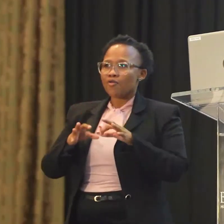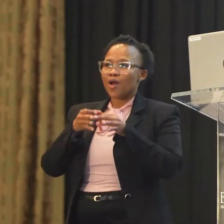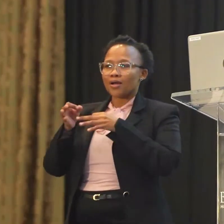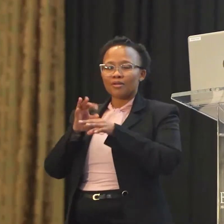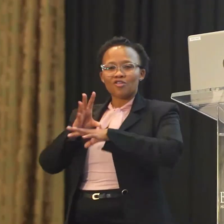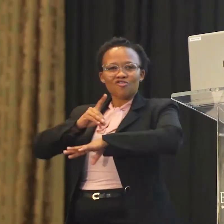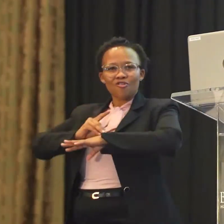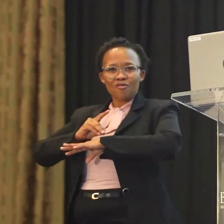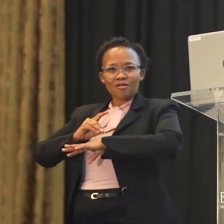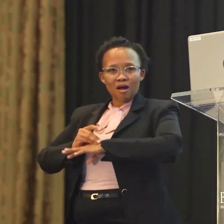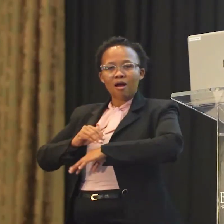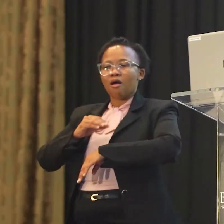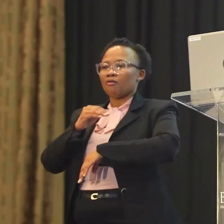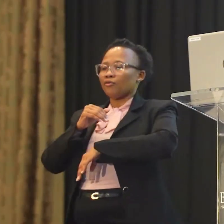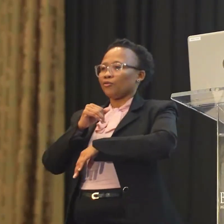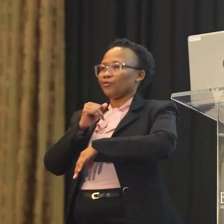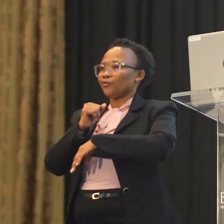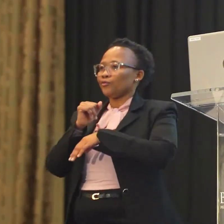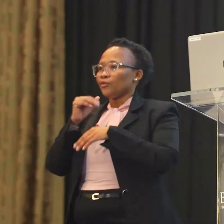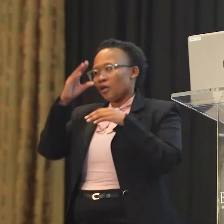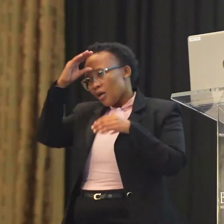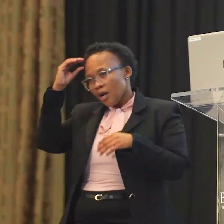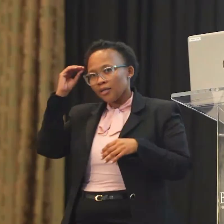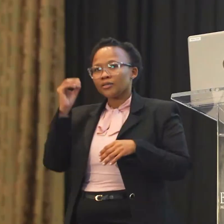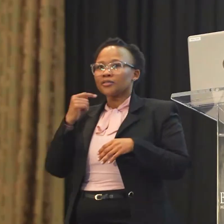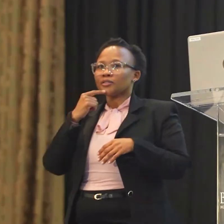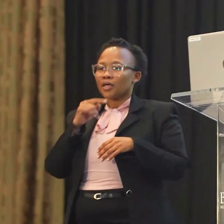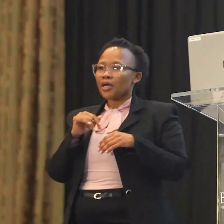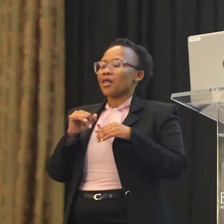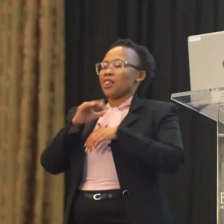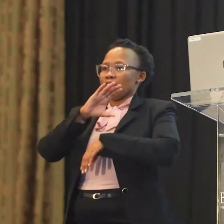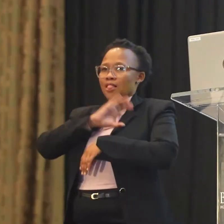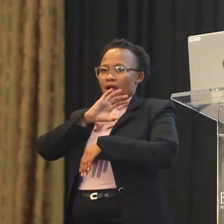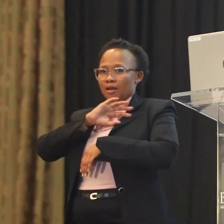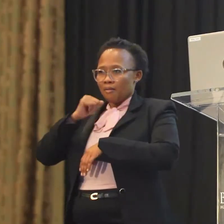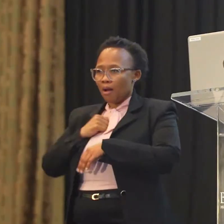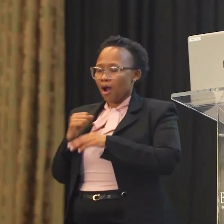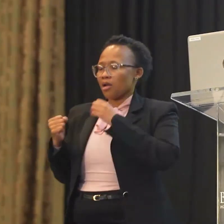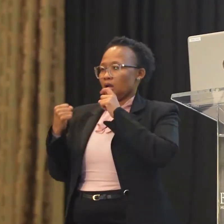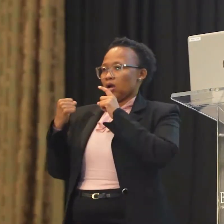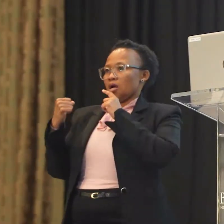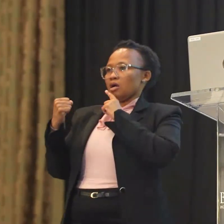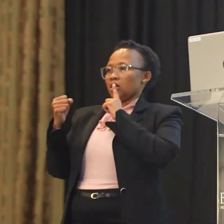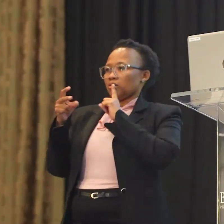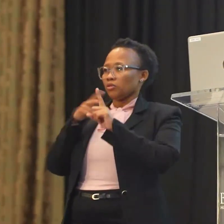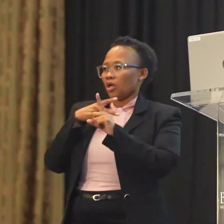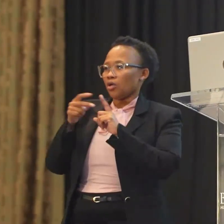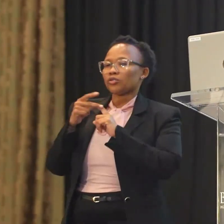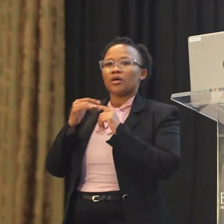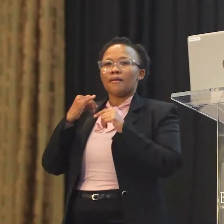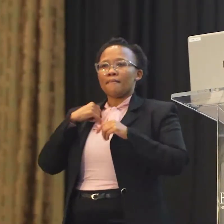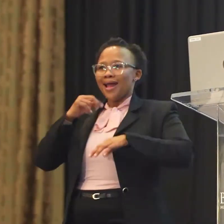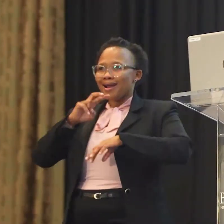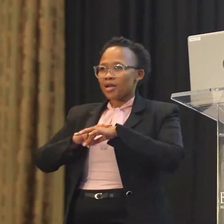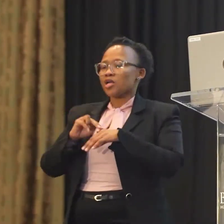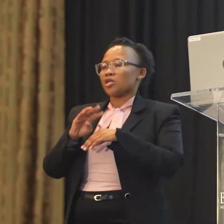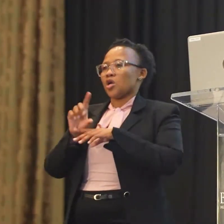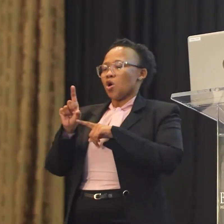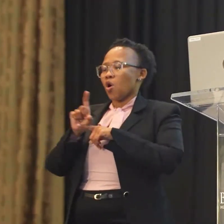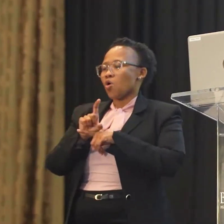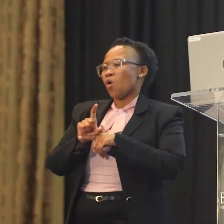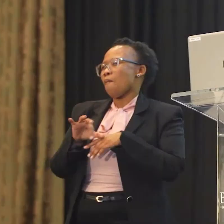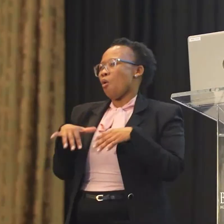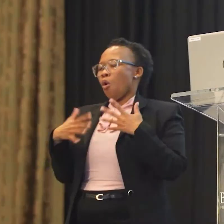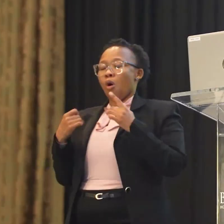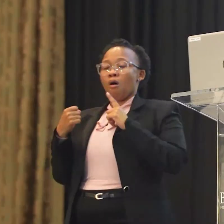that I just got assaulted by my client, I need PEP, I just had a condom bust? Or how can a gay man